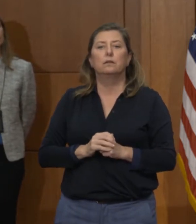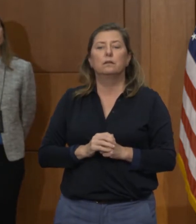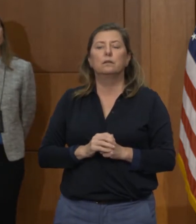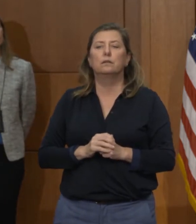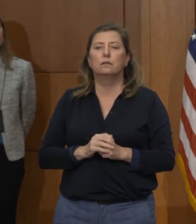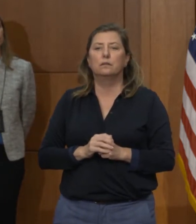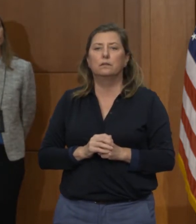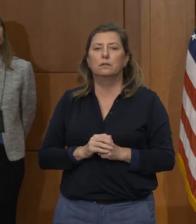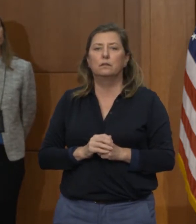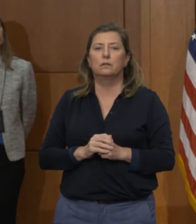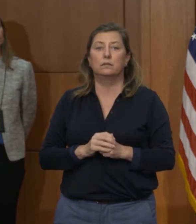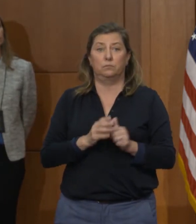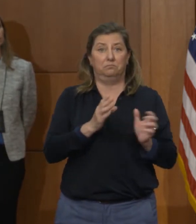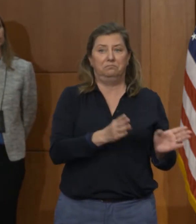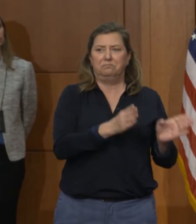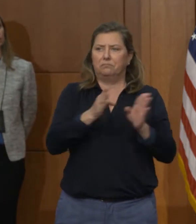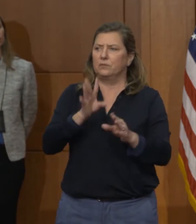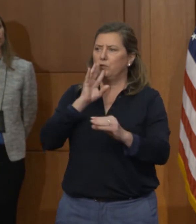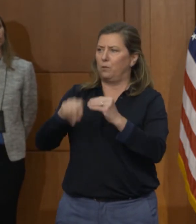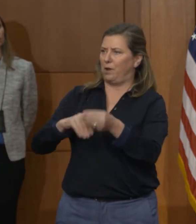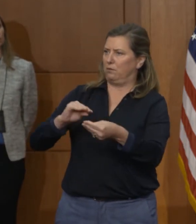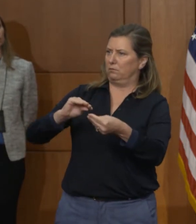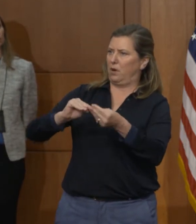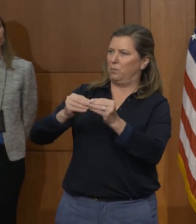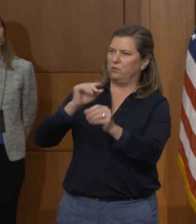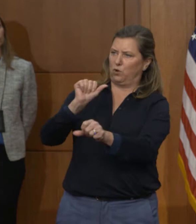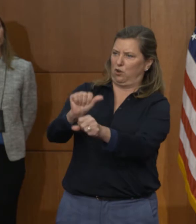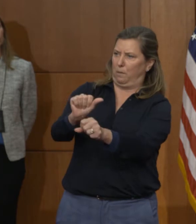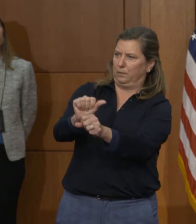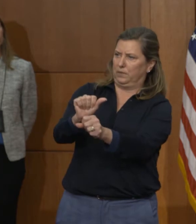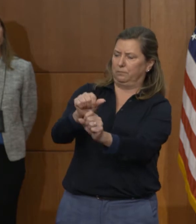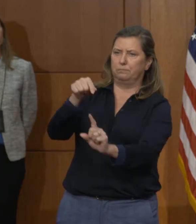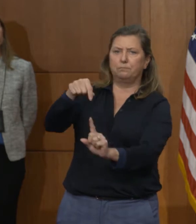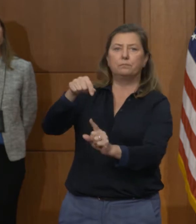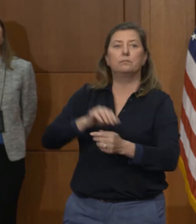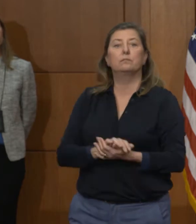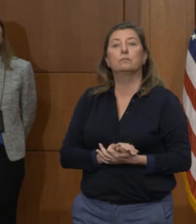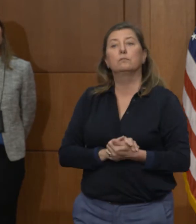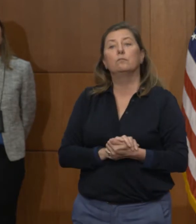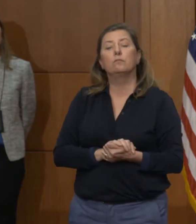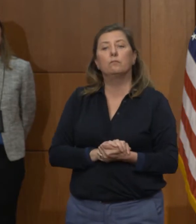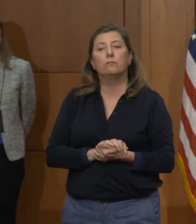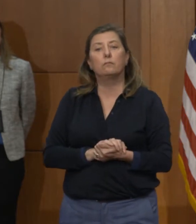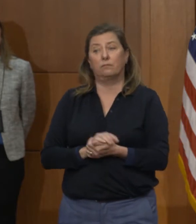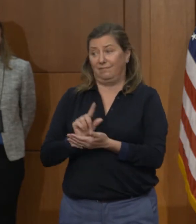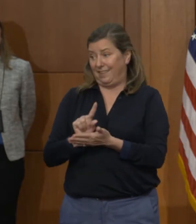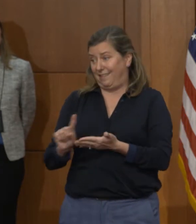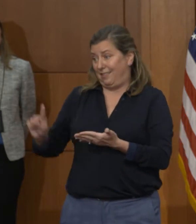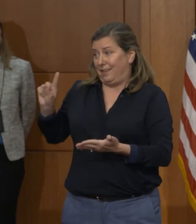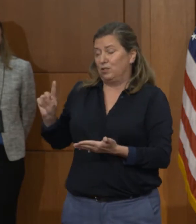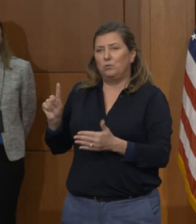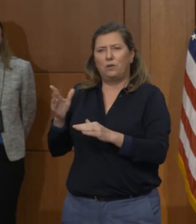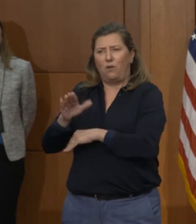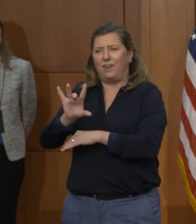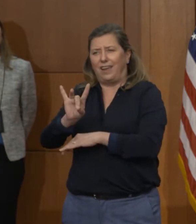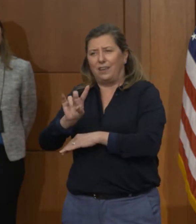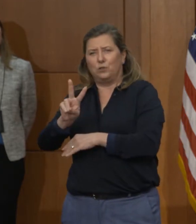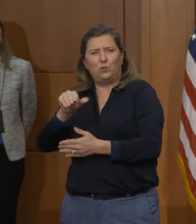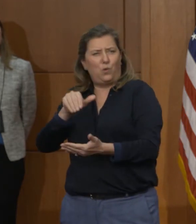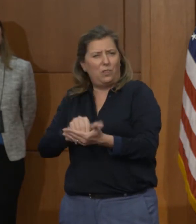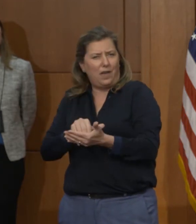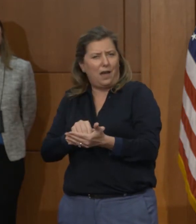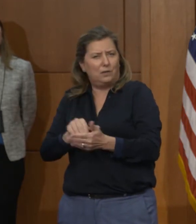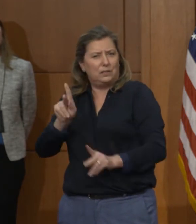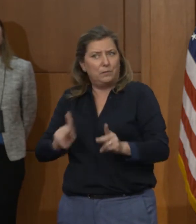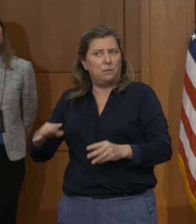move to our jobs numbers. Last week, more than 82,000 people applied